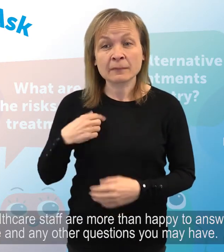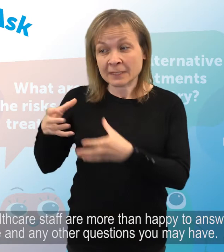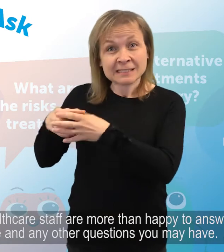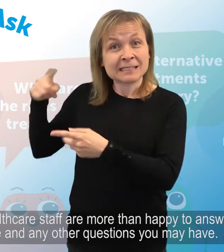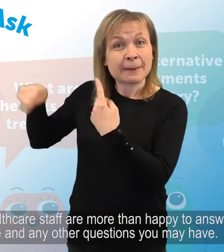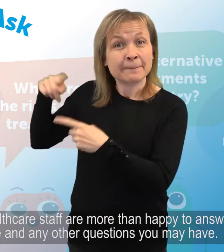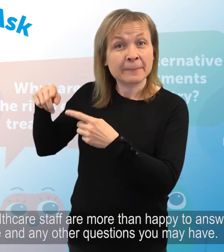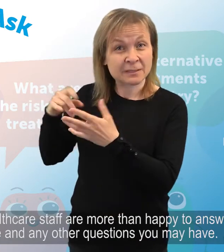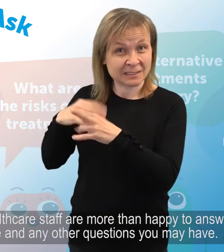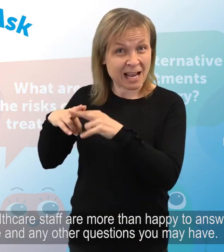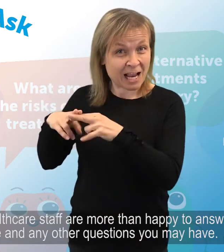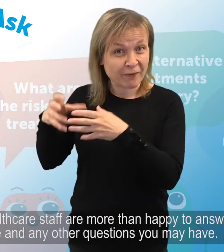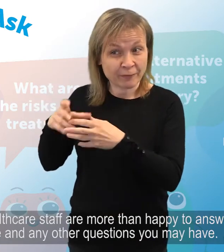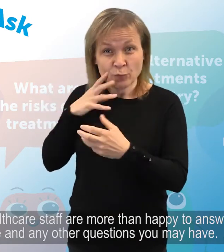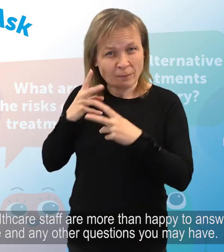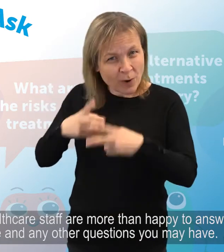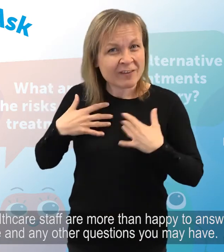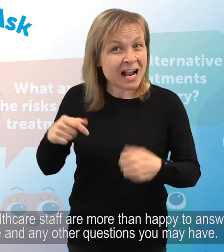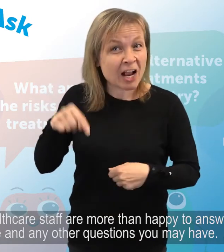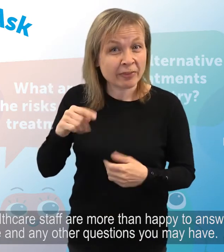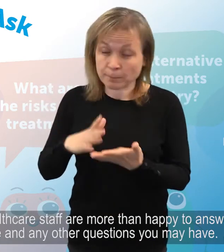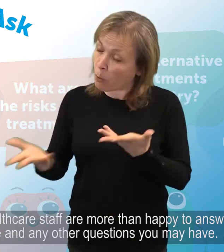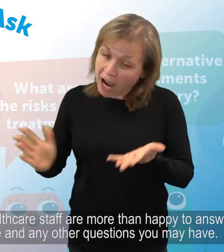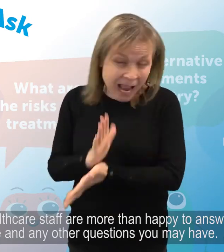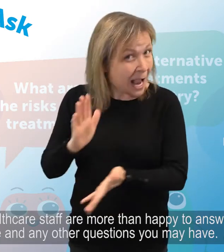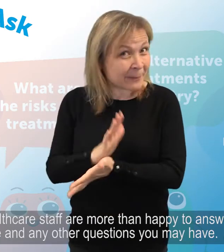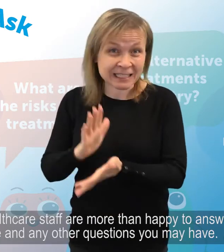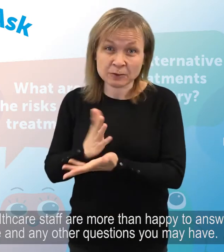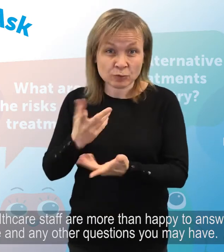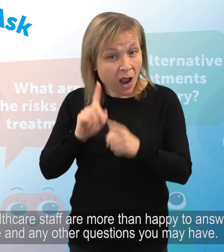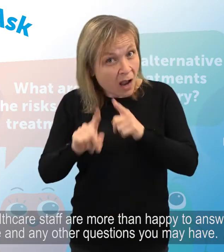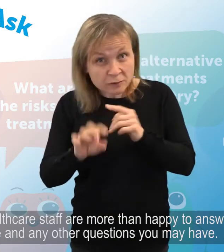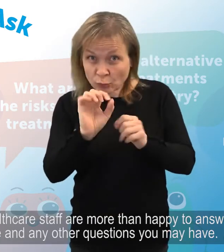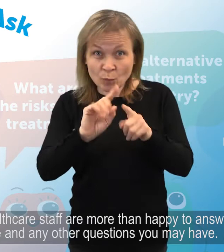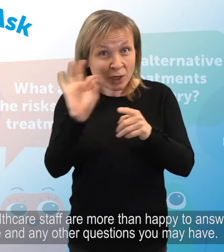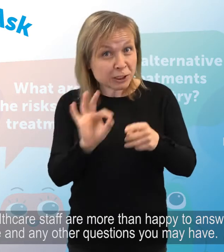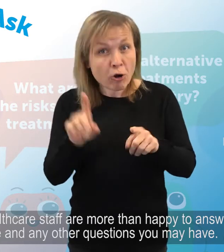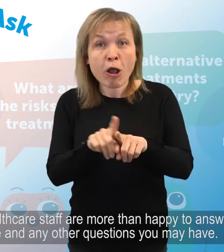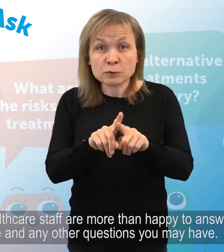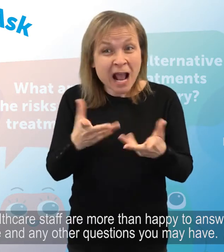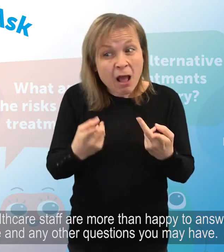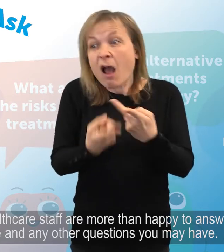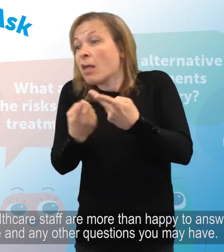Our healthcare staff are more than happy to answer these and any other questions you may